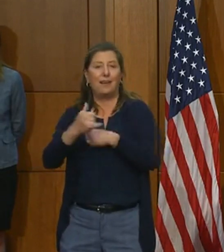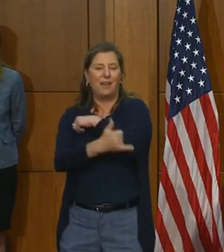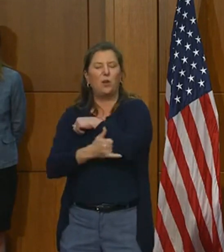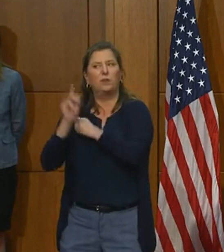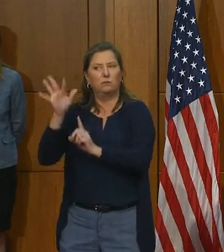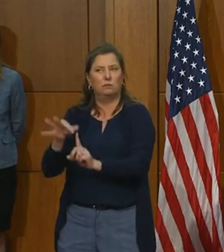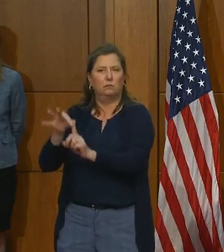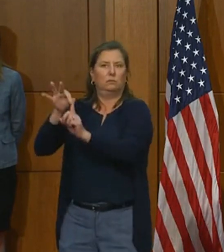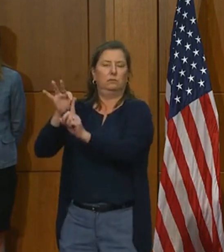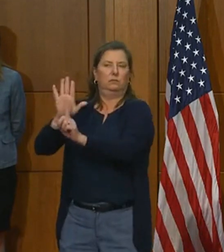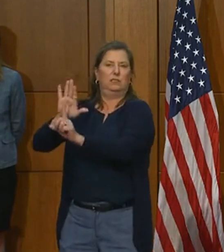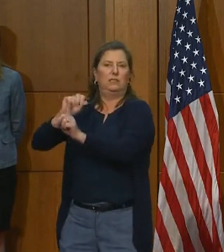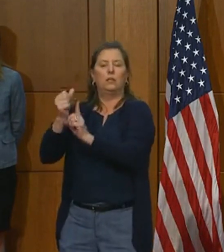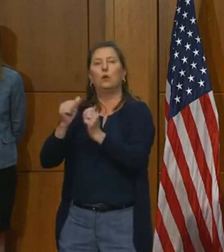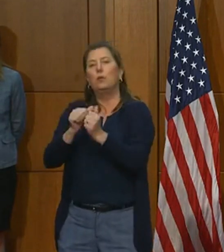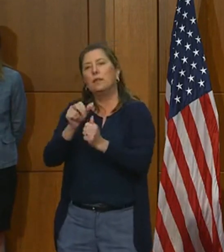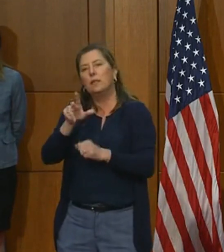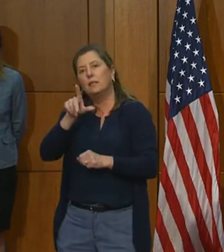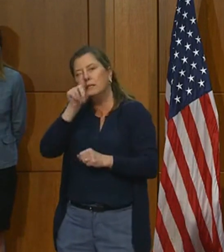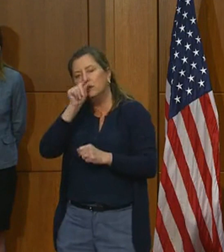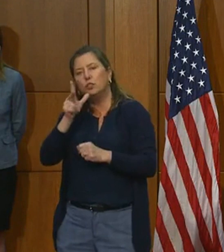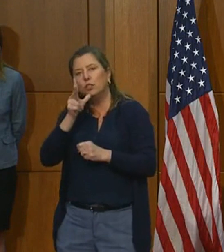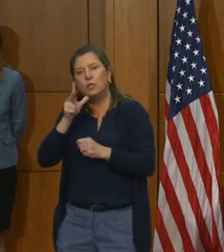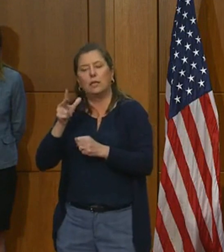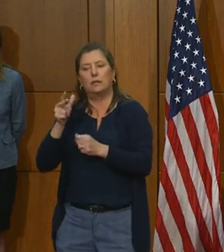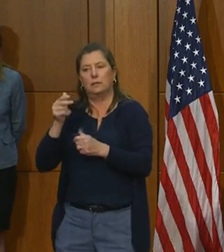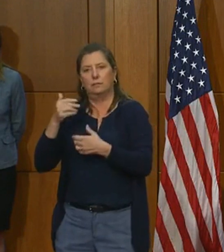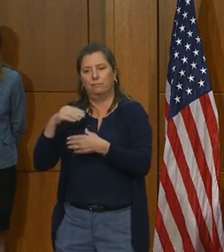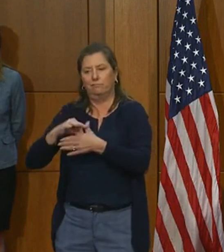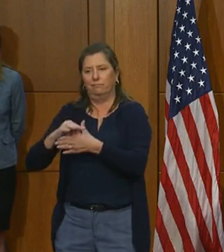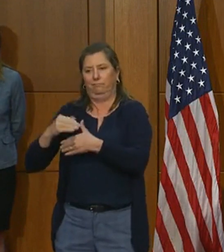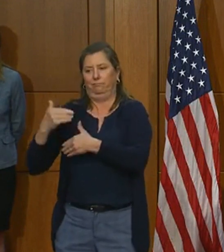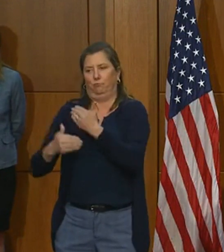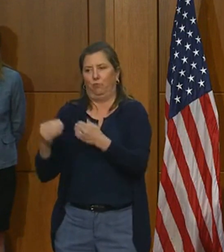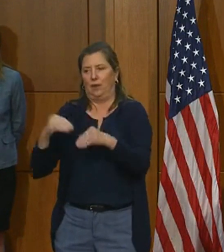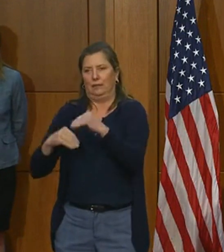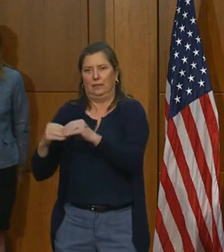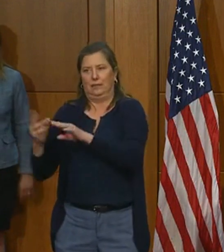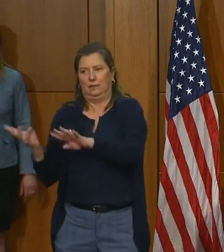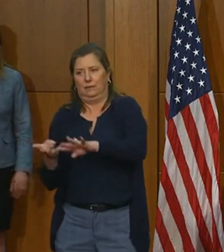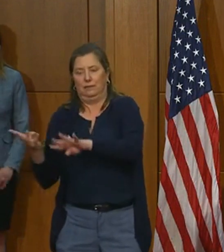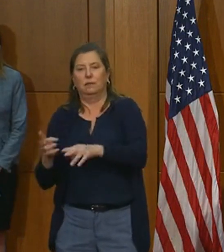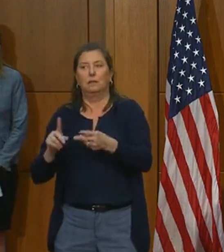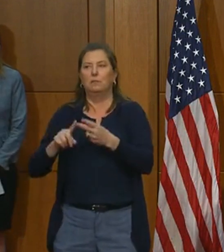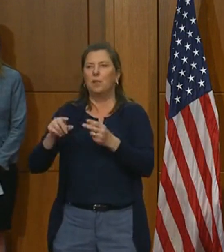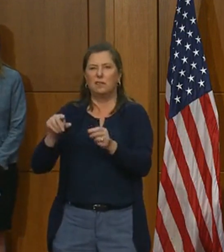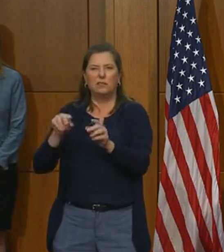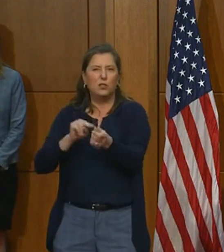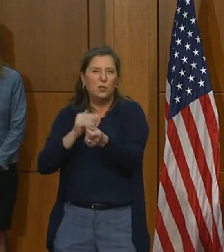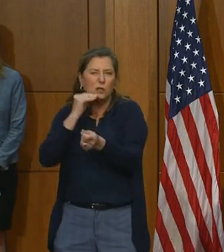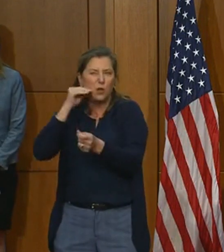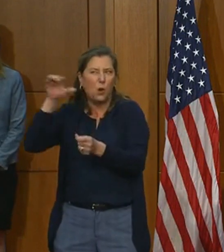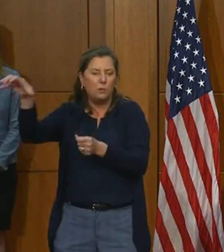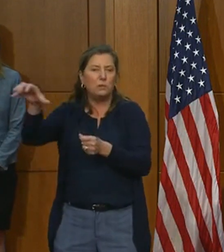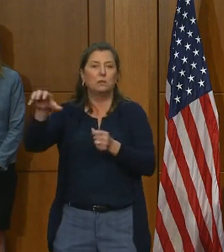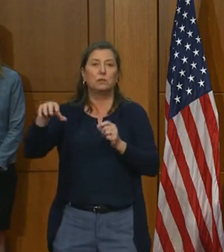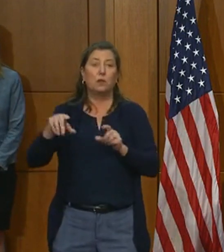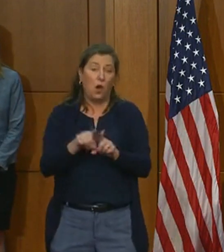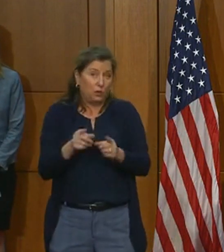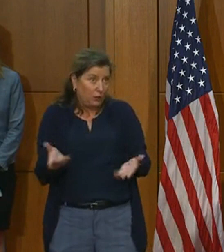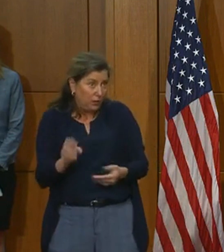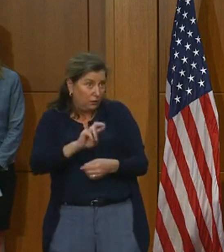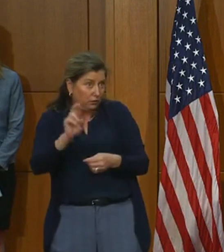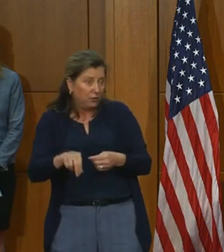situation with the chicken processing plants as well as a couple of nursing homes, and then here in Richmond. Jackie, I would answer your question